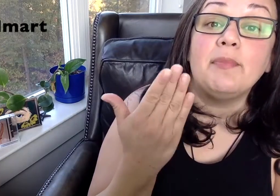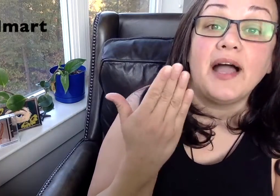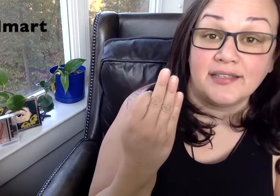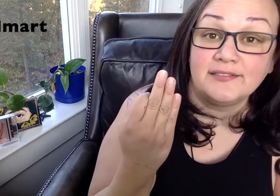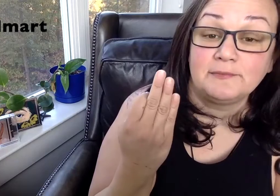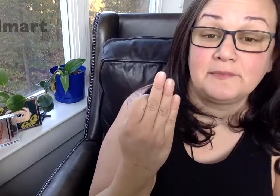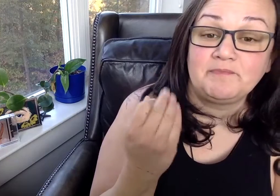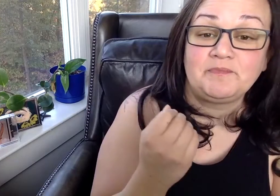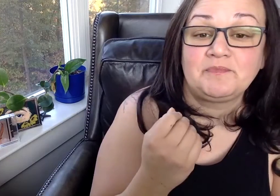Walmart.